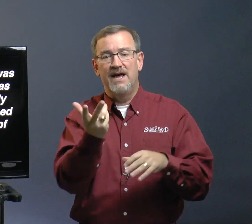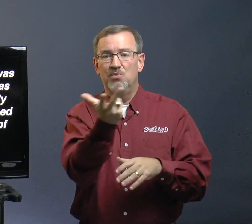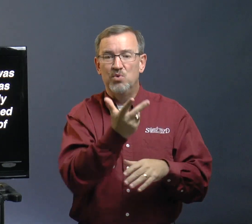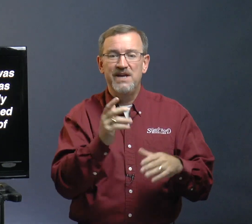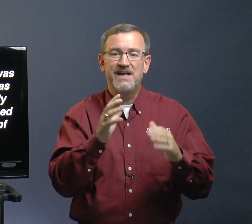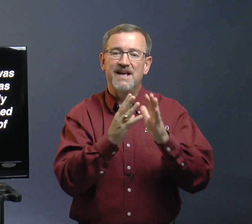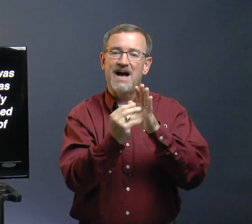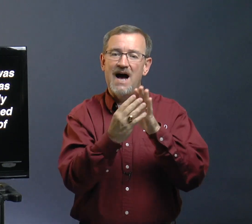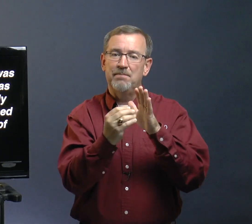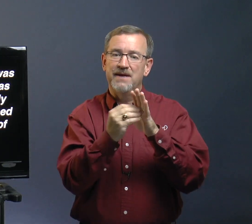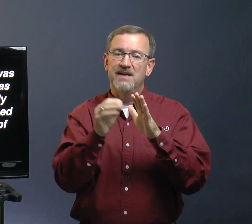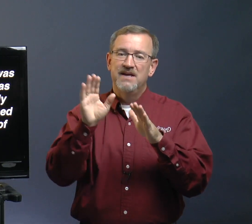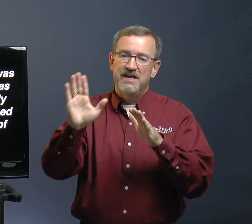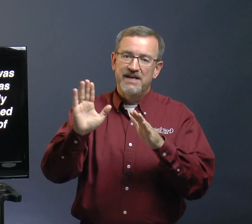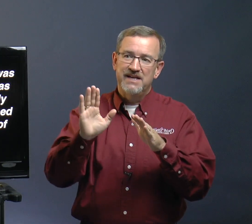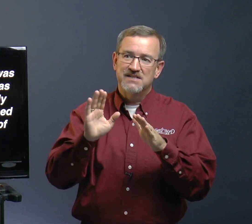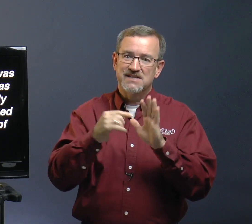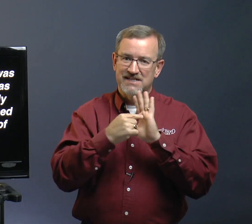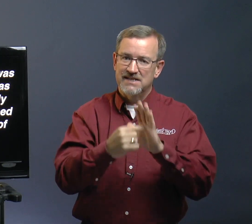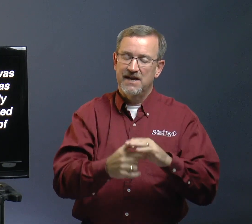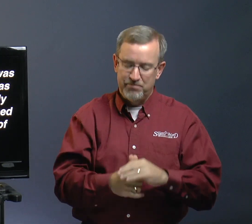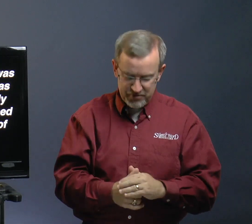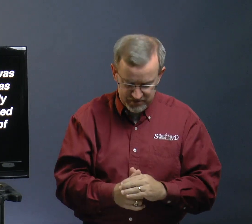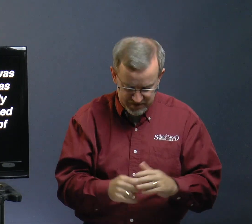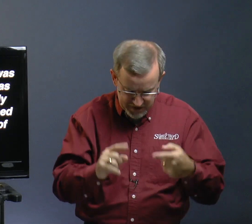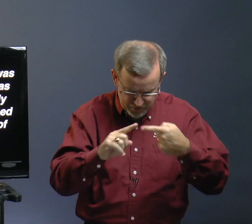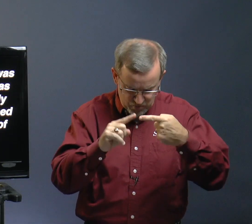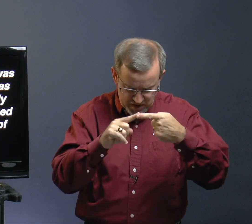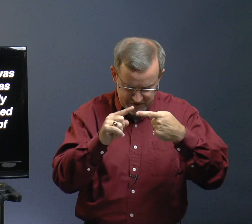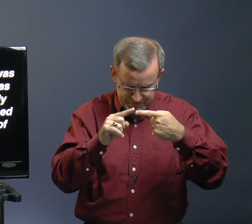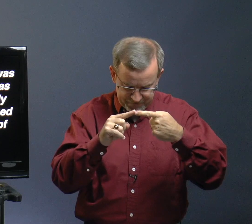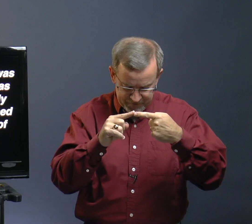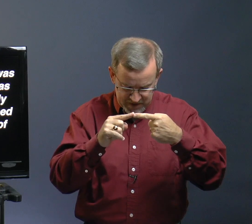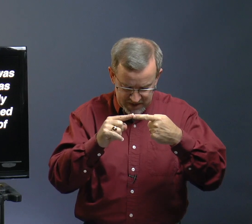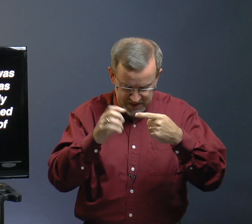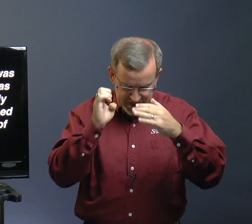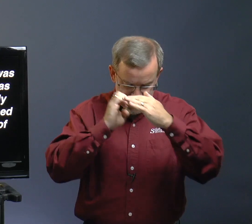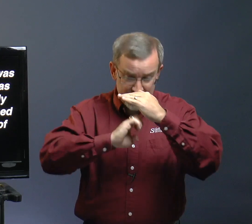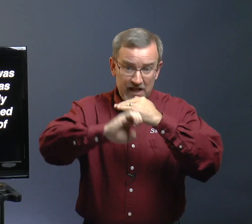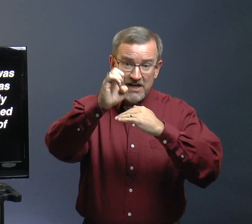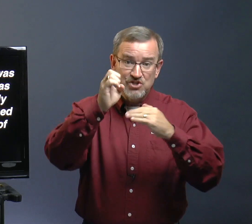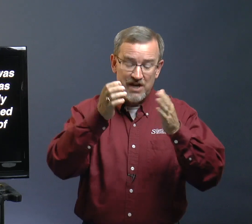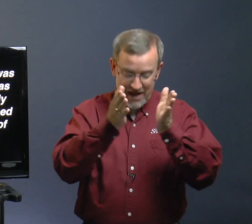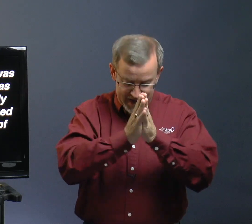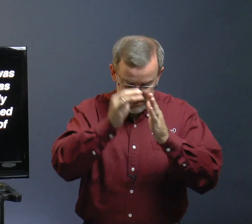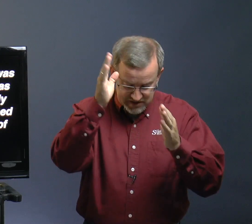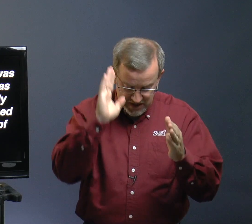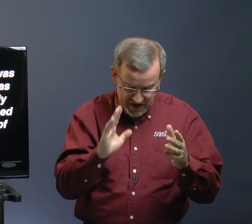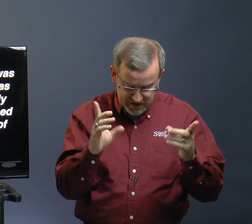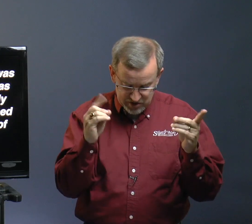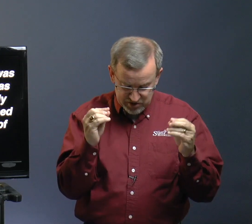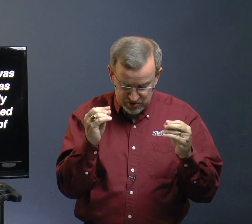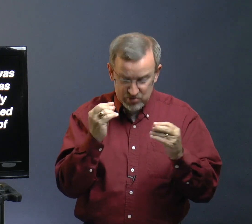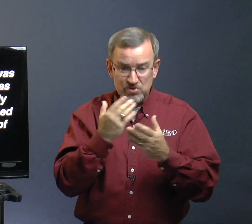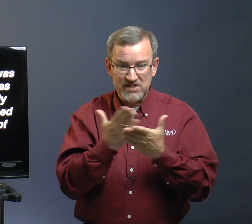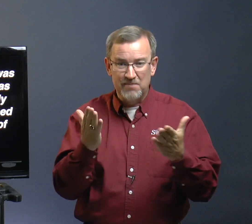and we can copy his example. Number one. Elijah asked God to do